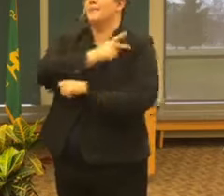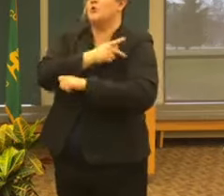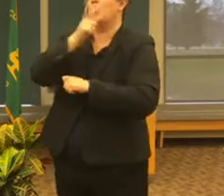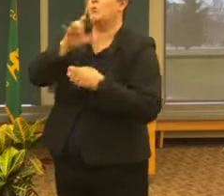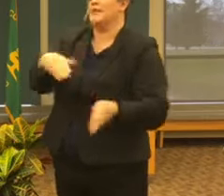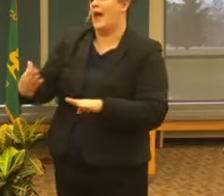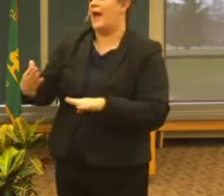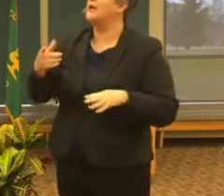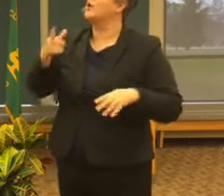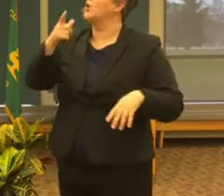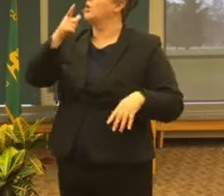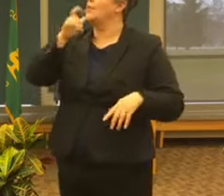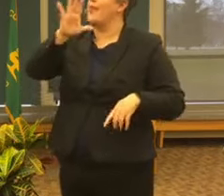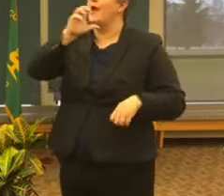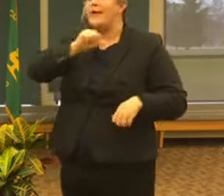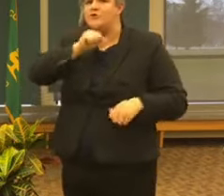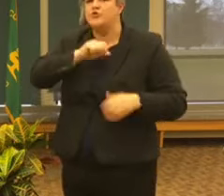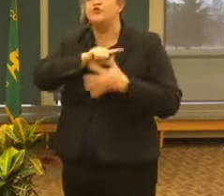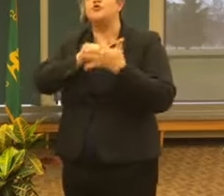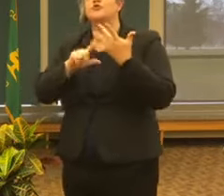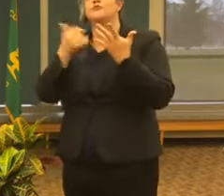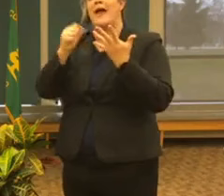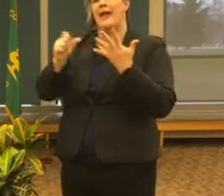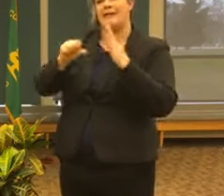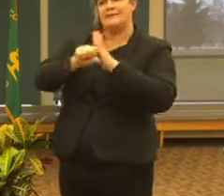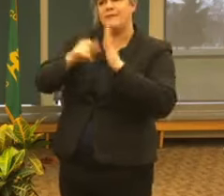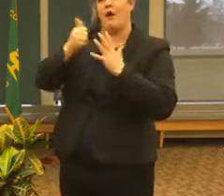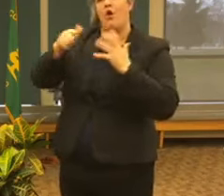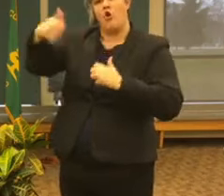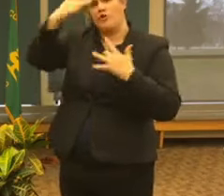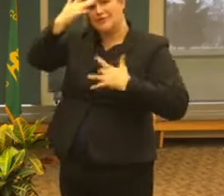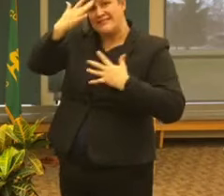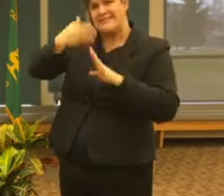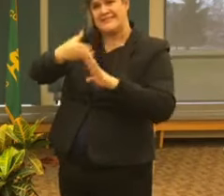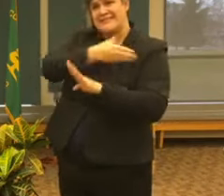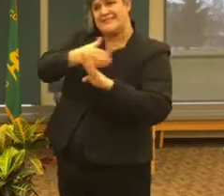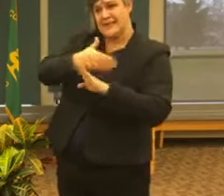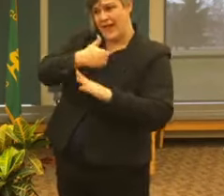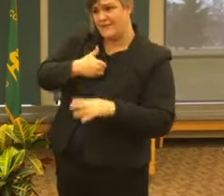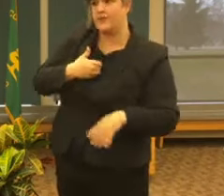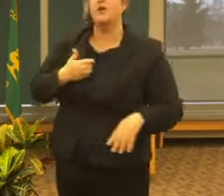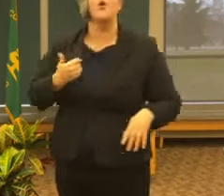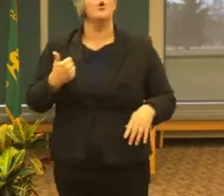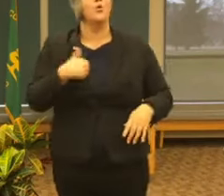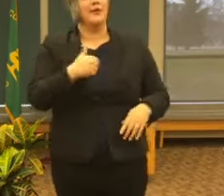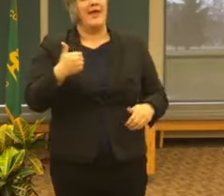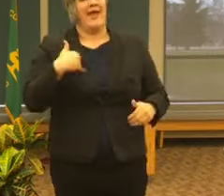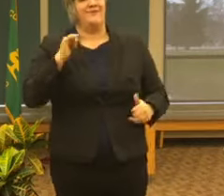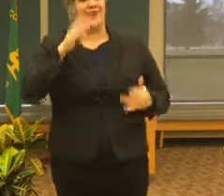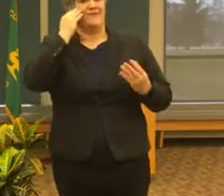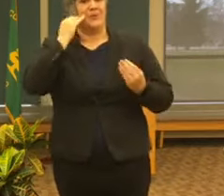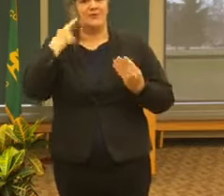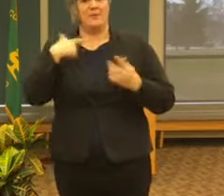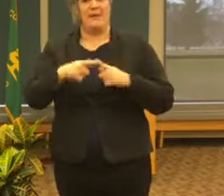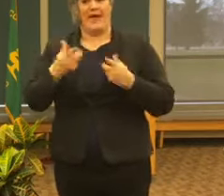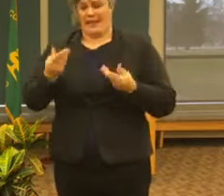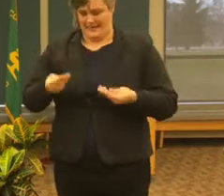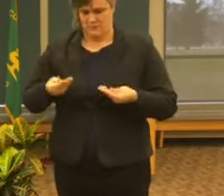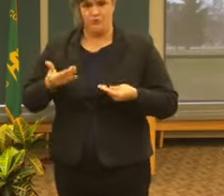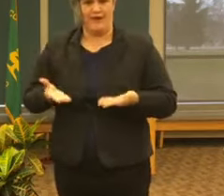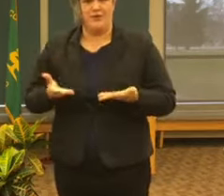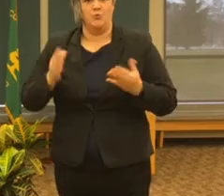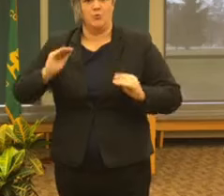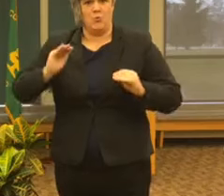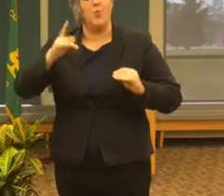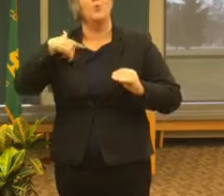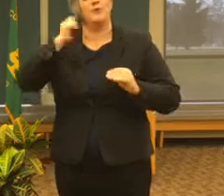their underlying symptoms, if any existed? You know, we have that information. We don't have it in our hands right now. We can certainly